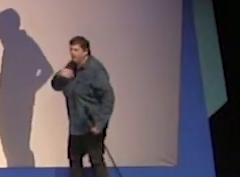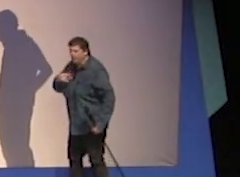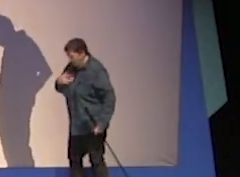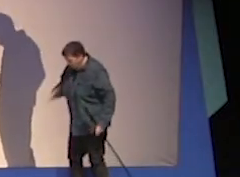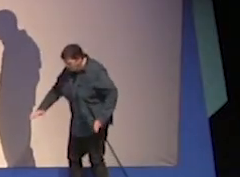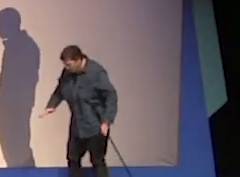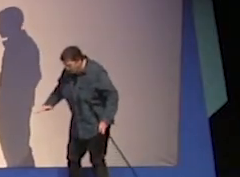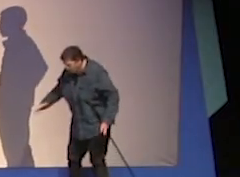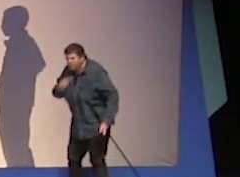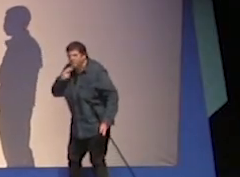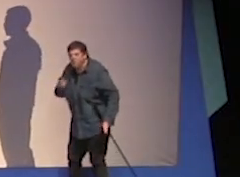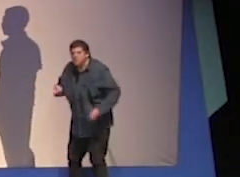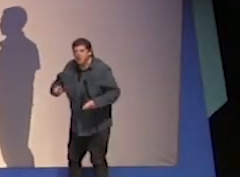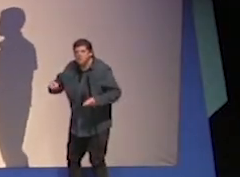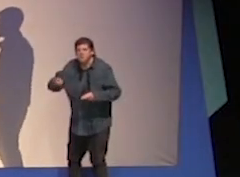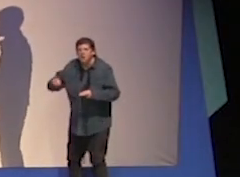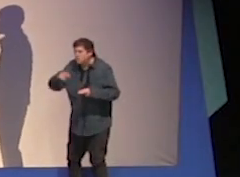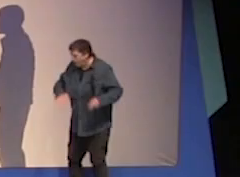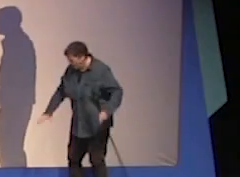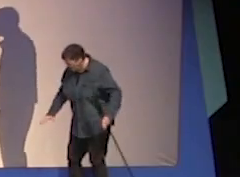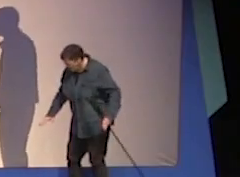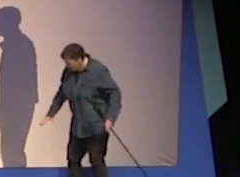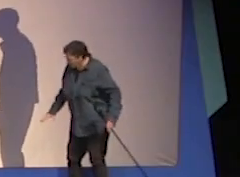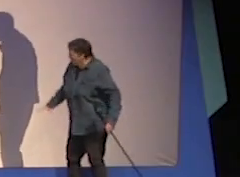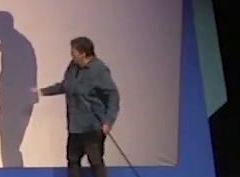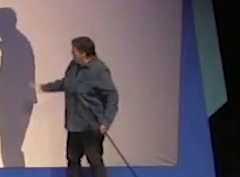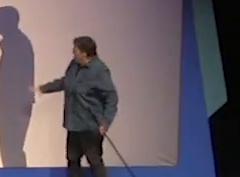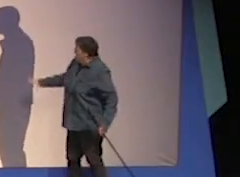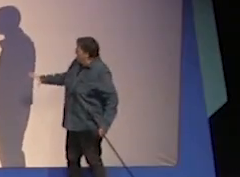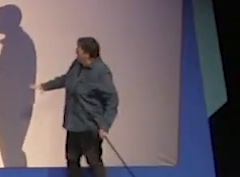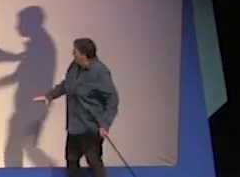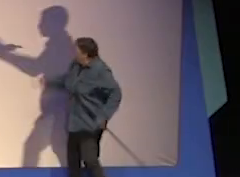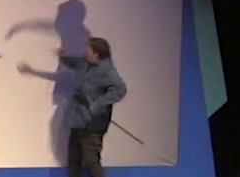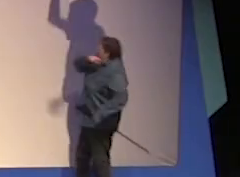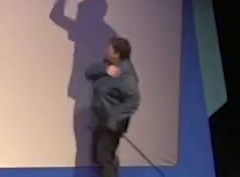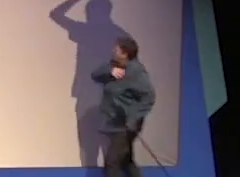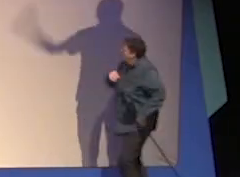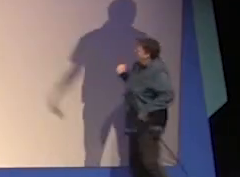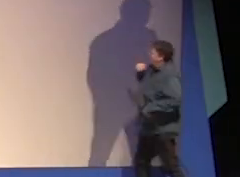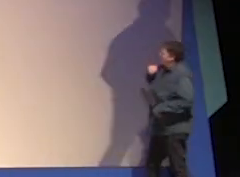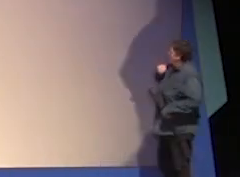I'm sorry, what? That is You not see- okay to say. I'm sorry if you thought that was appropriate. That is absolutely Oh. not the case.